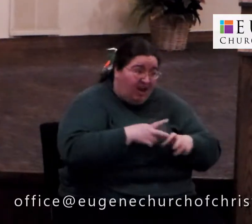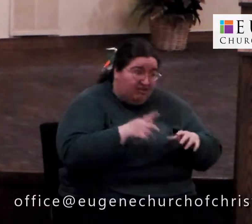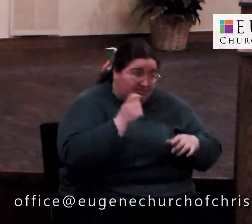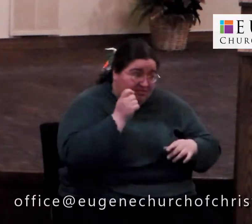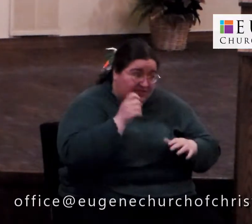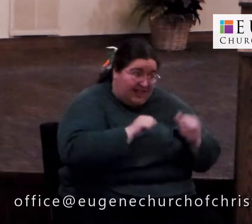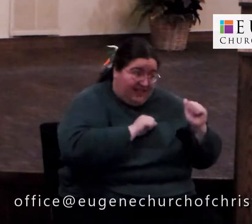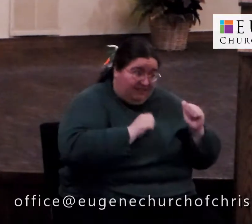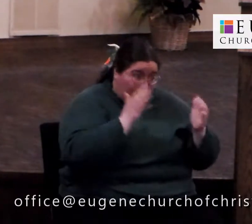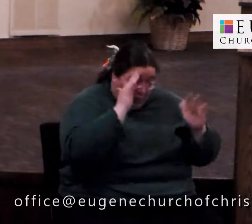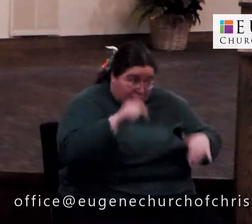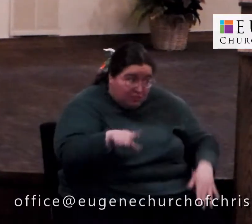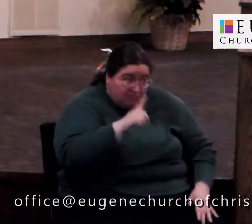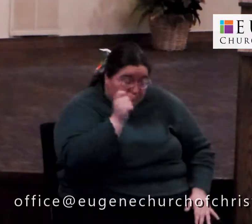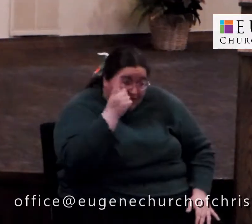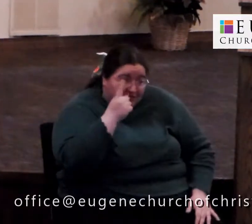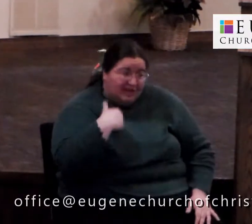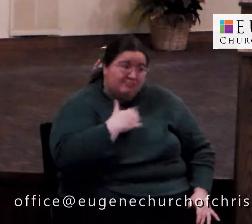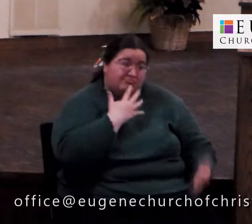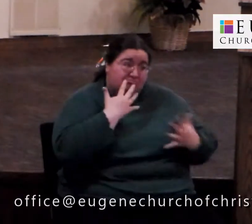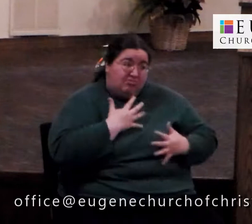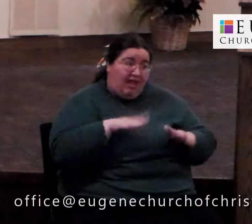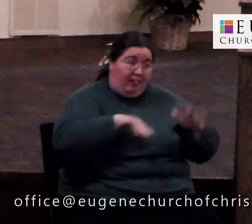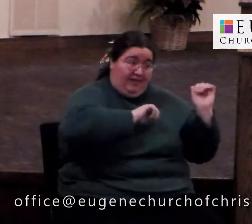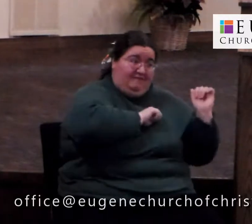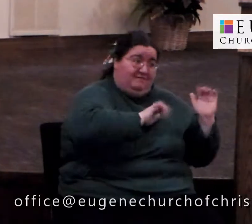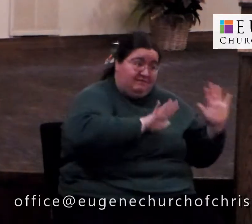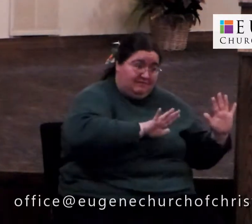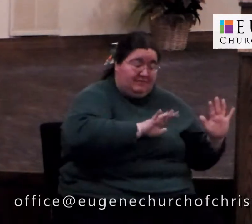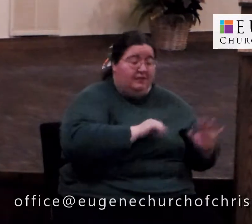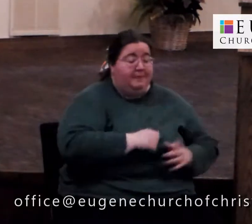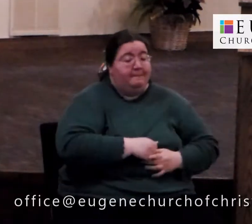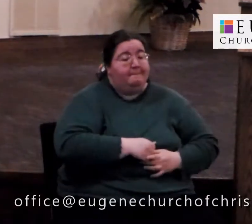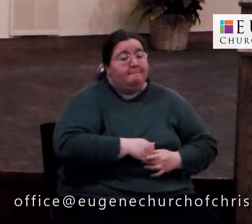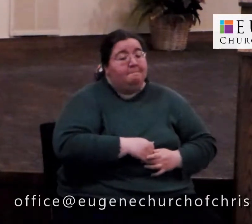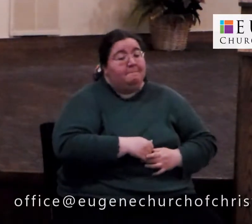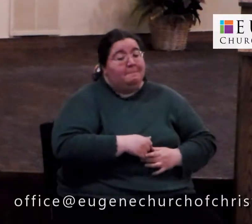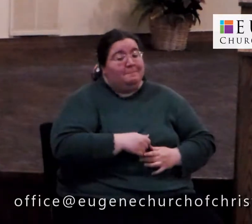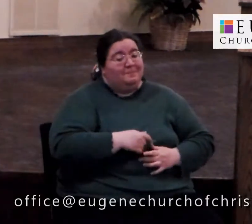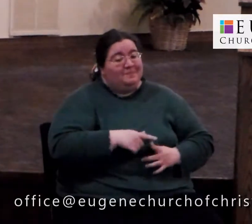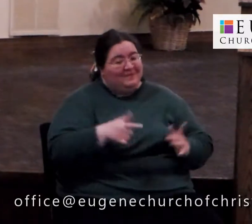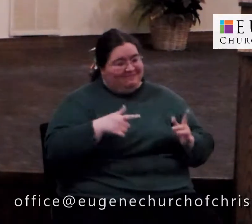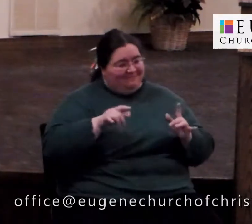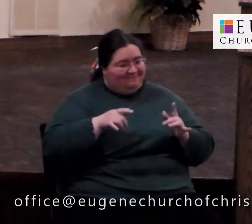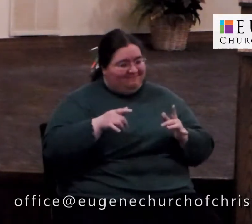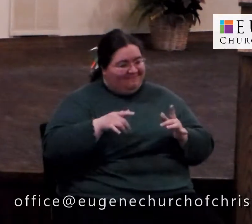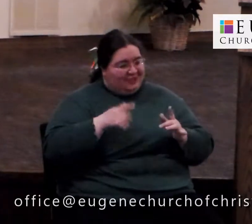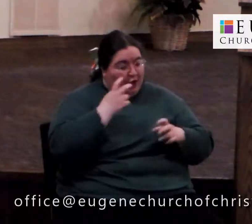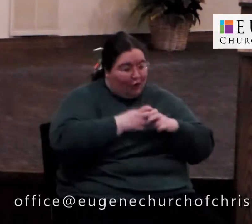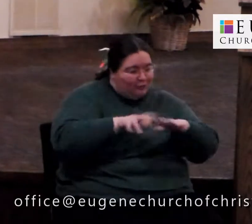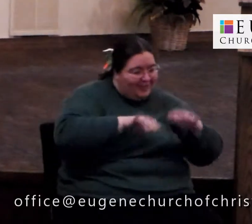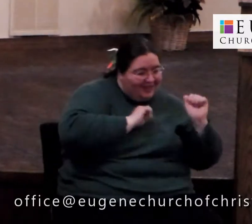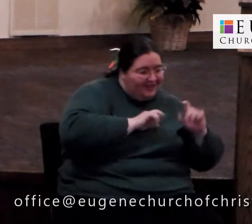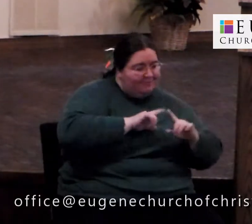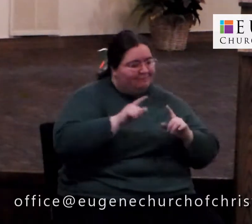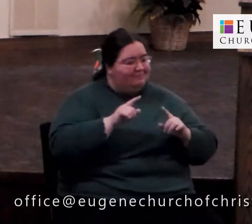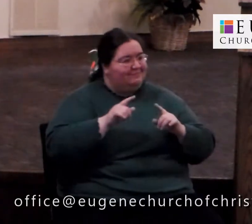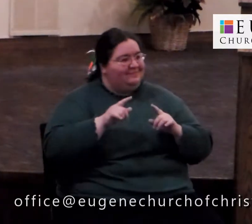thankful for them. And although it's hard to leave here, and it really is, I hope you guys understand that, y'all understand that. Although it's